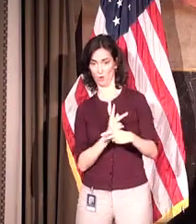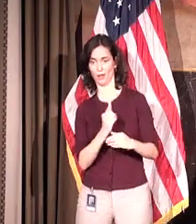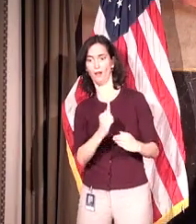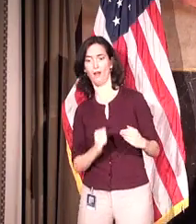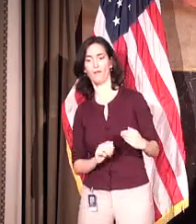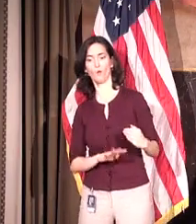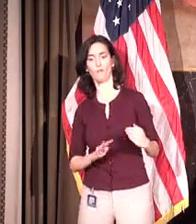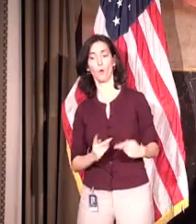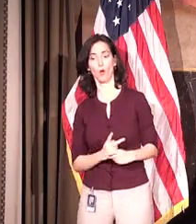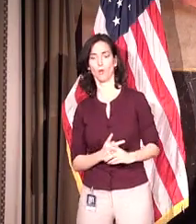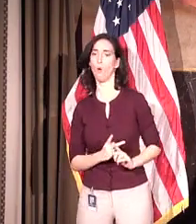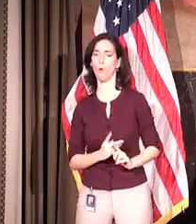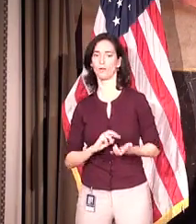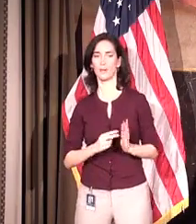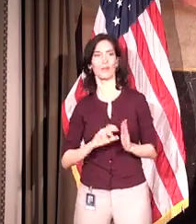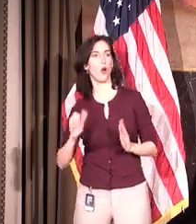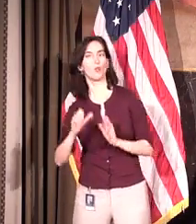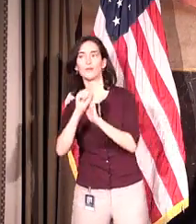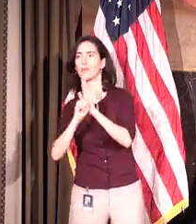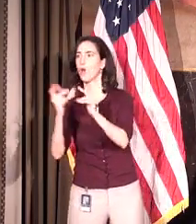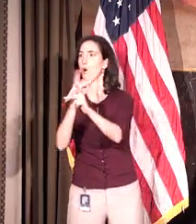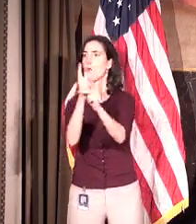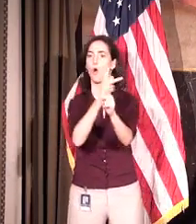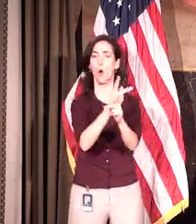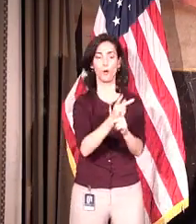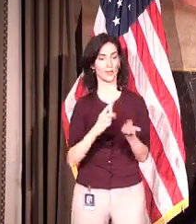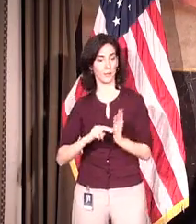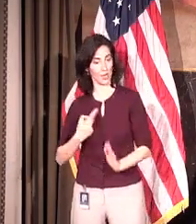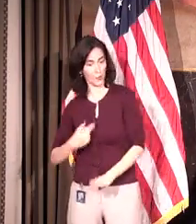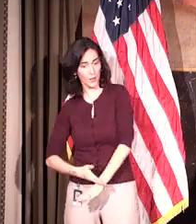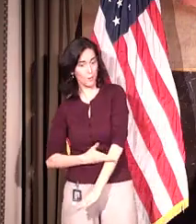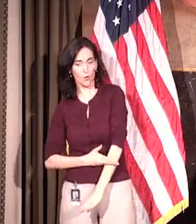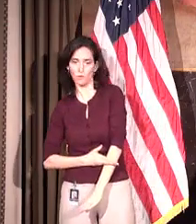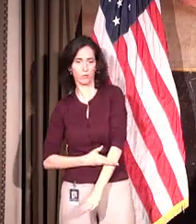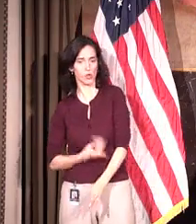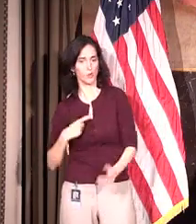states had more cases.